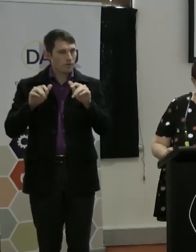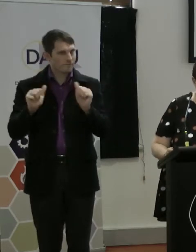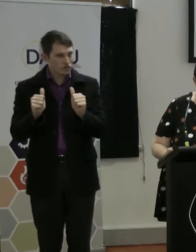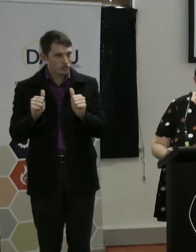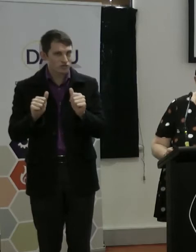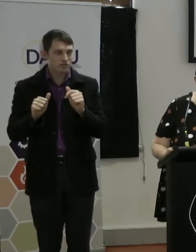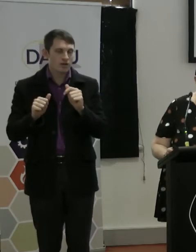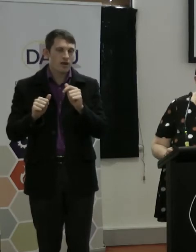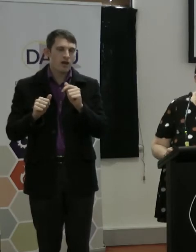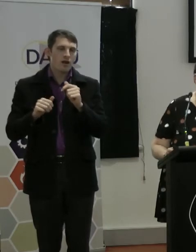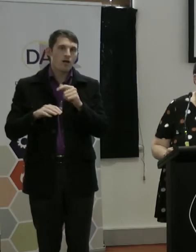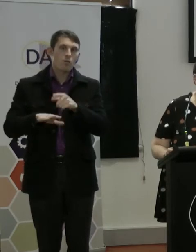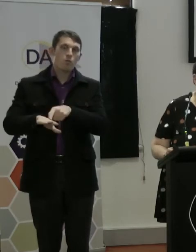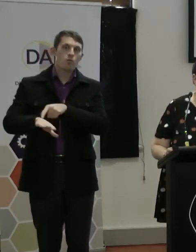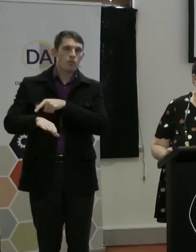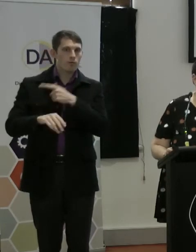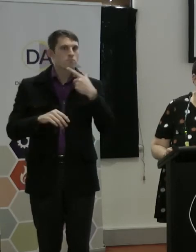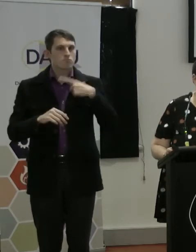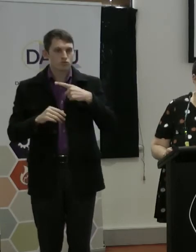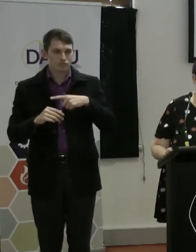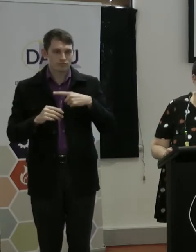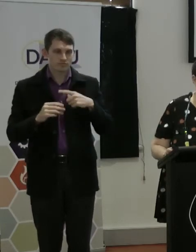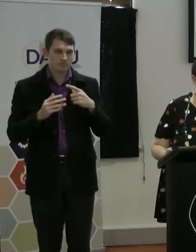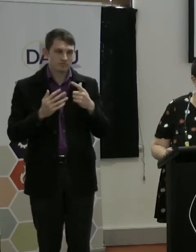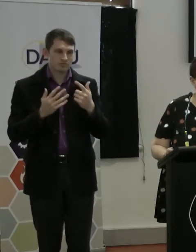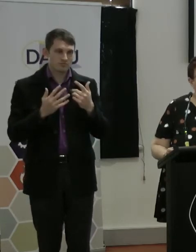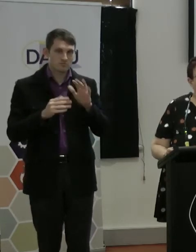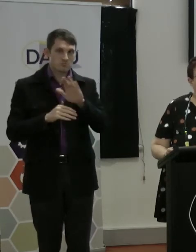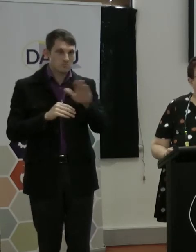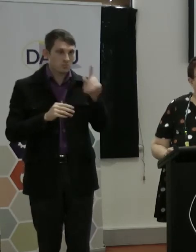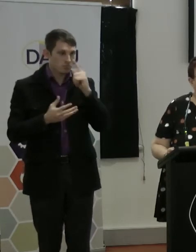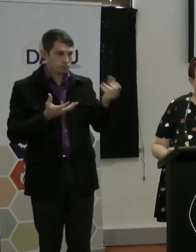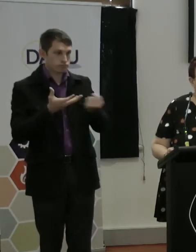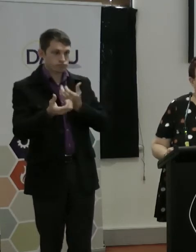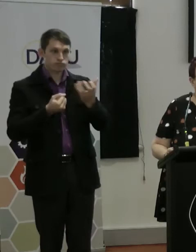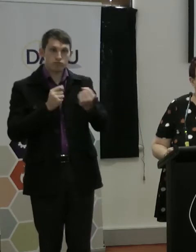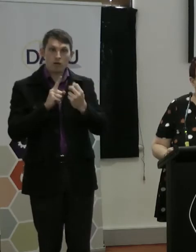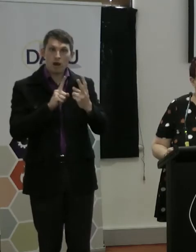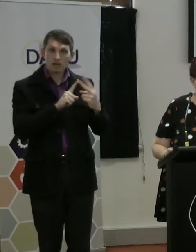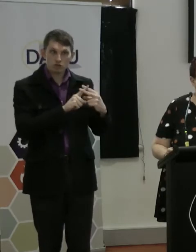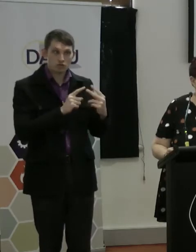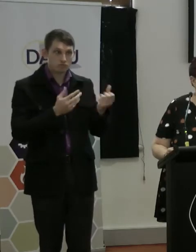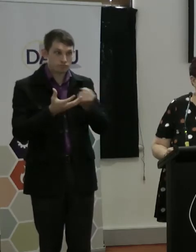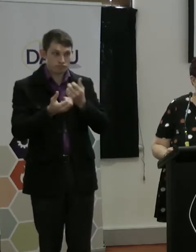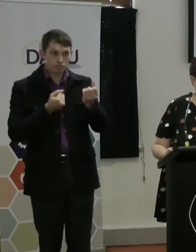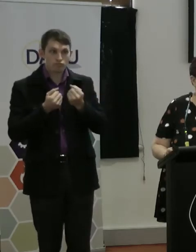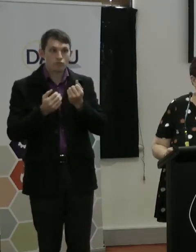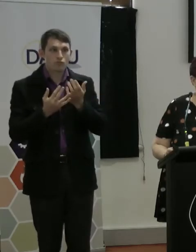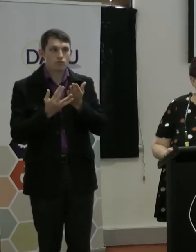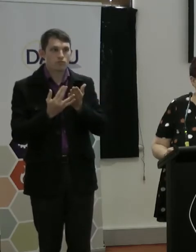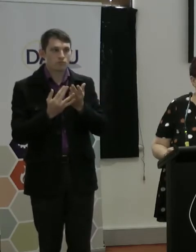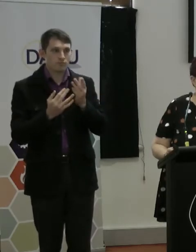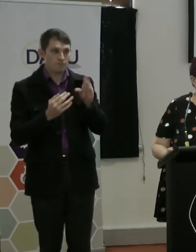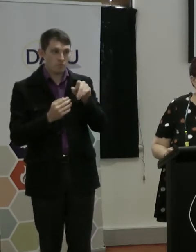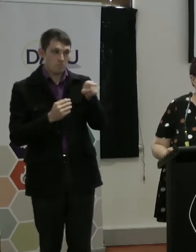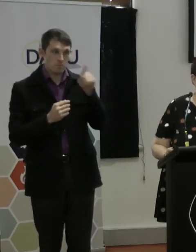that's because the way the applications are being heard through independent decision makers,